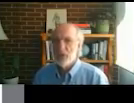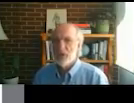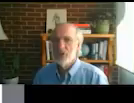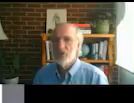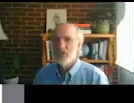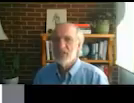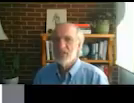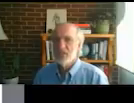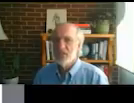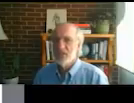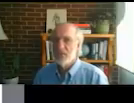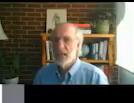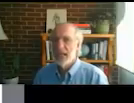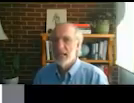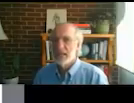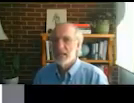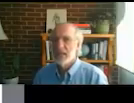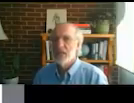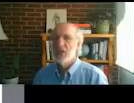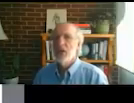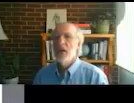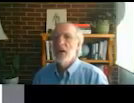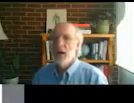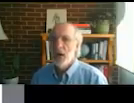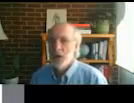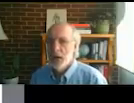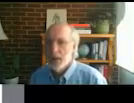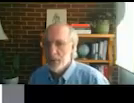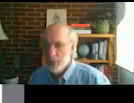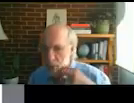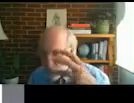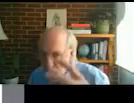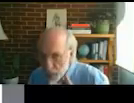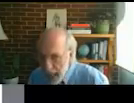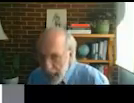by which you use a systematic